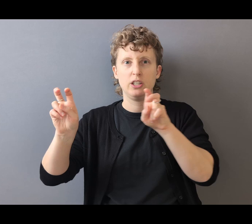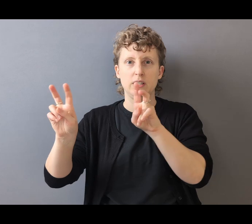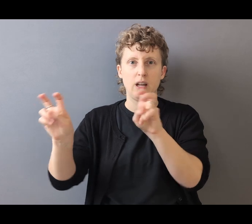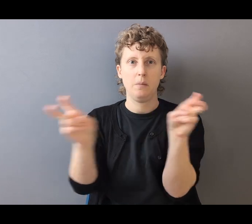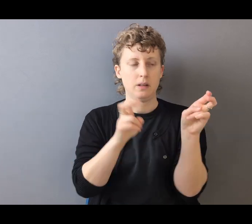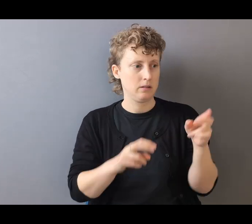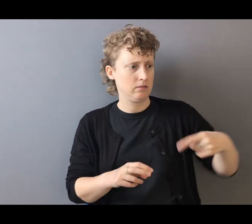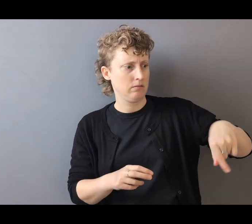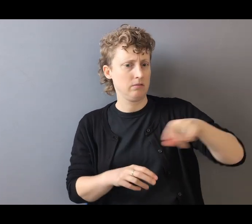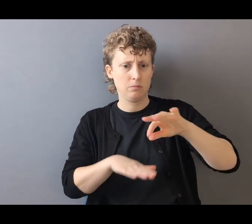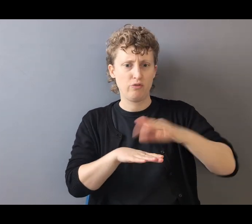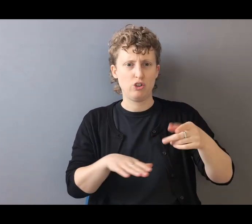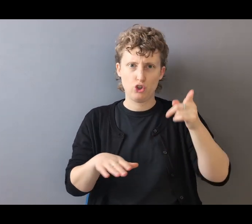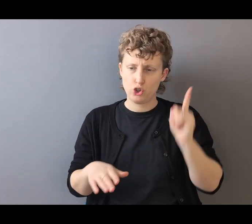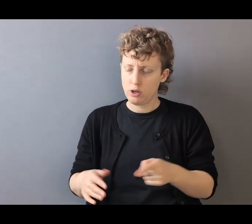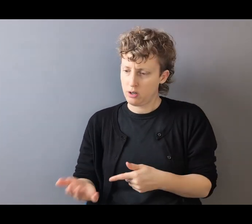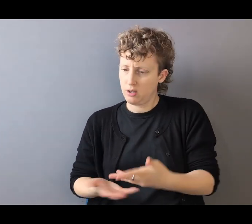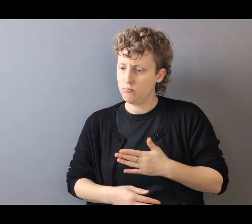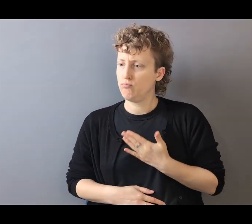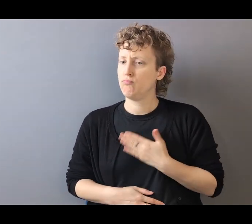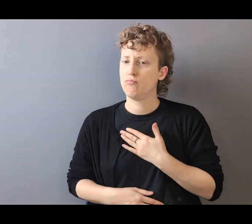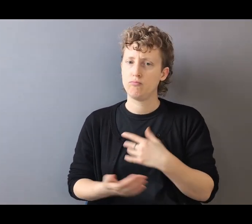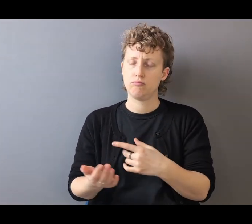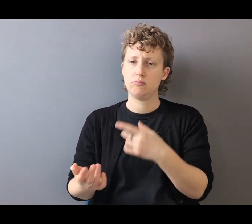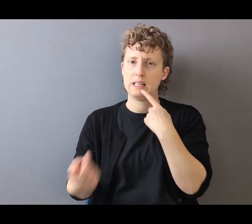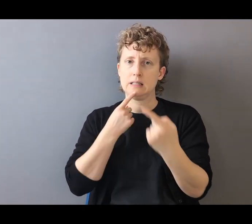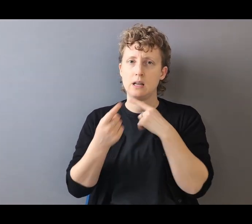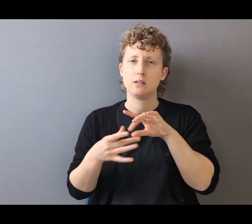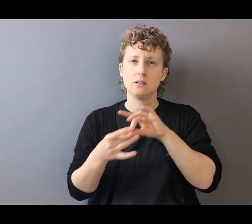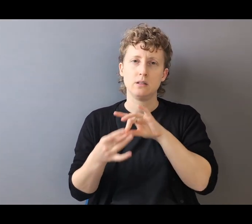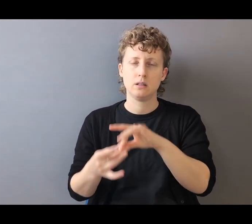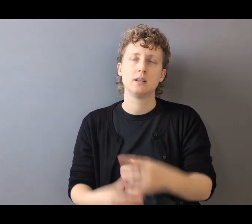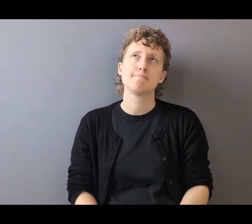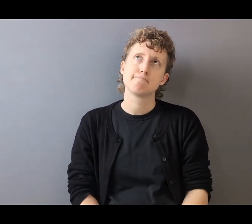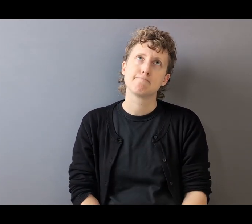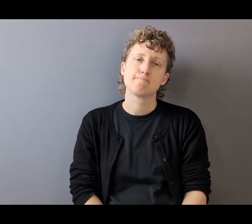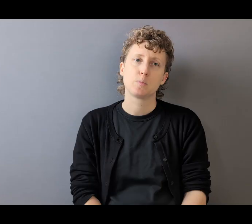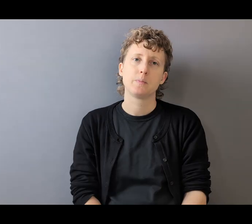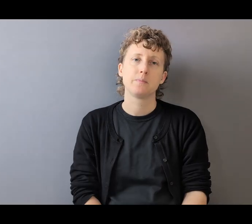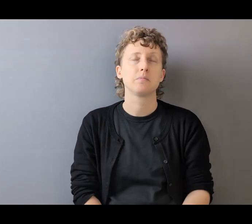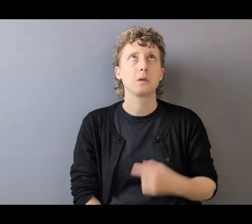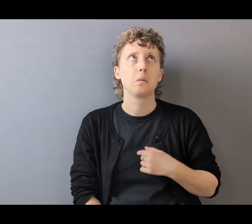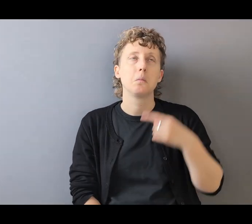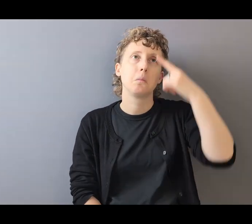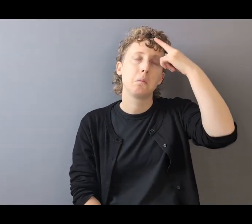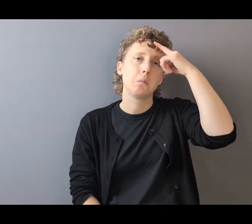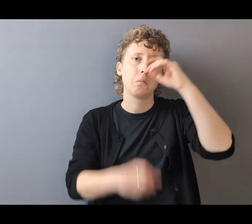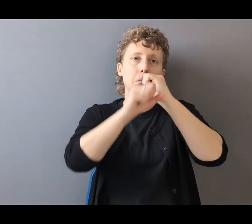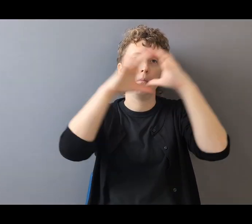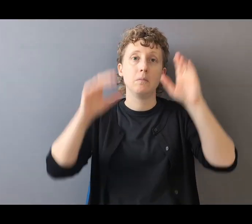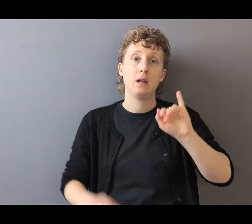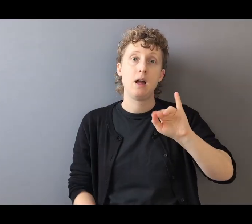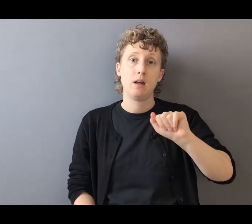purposes that we have this organization. But yeah, maybe I'd like to see the IAAP being more open